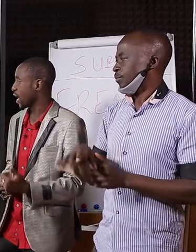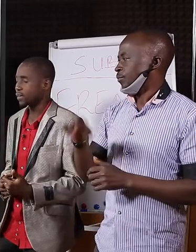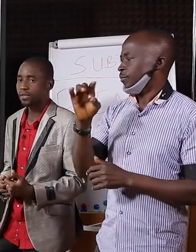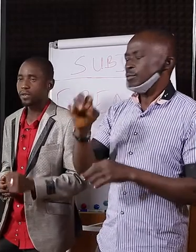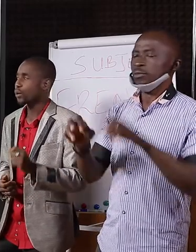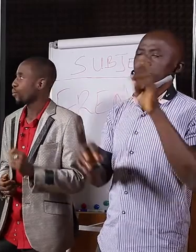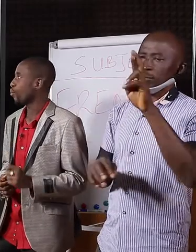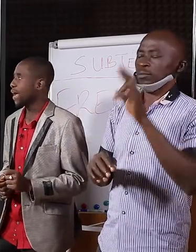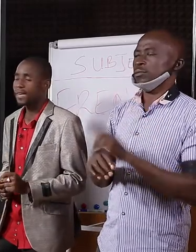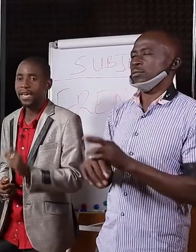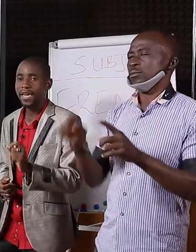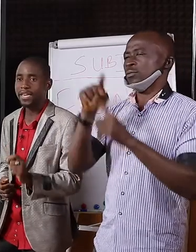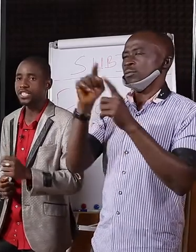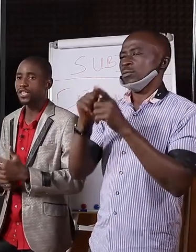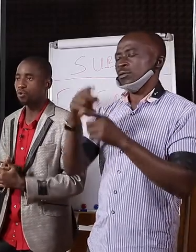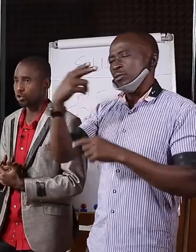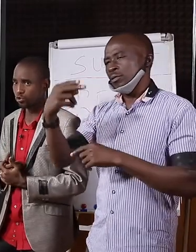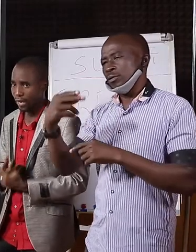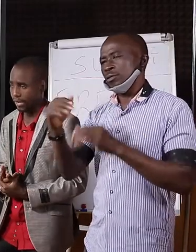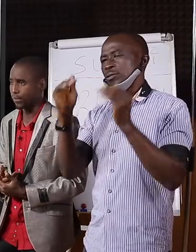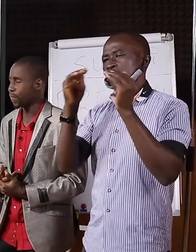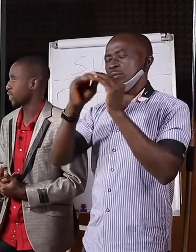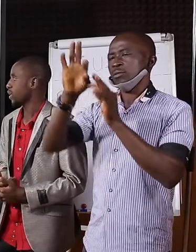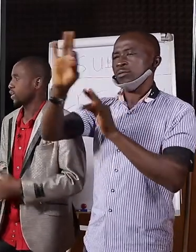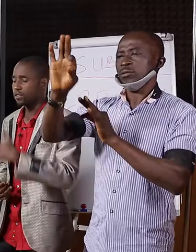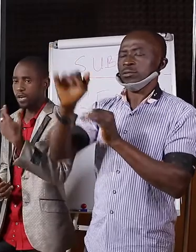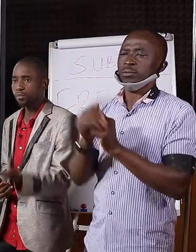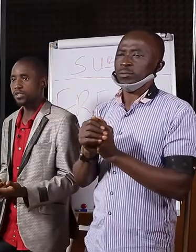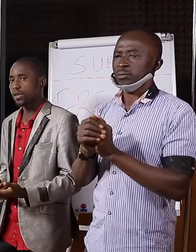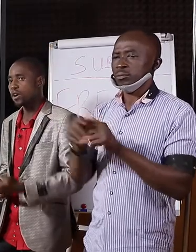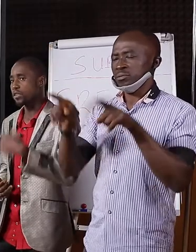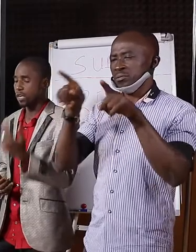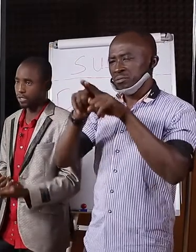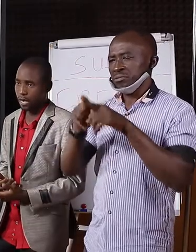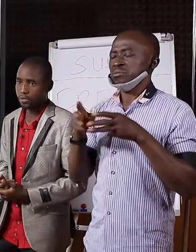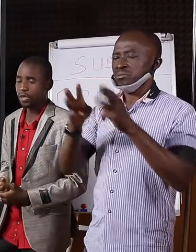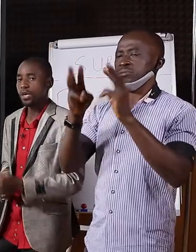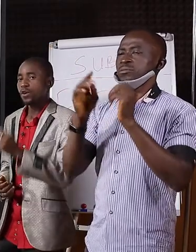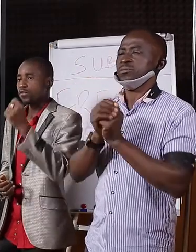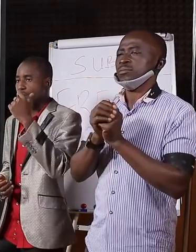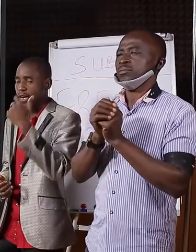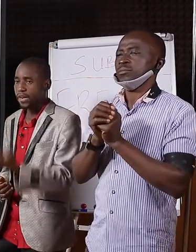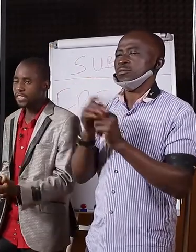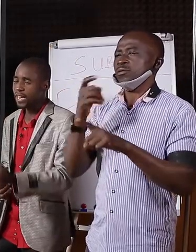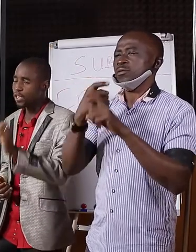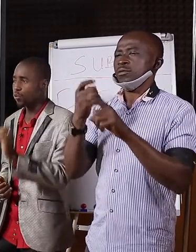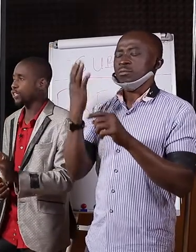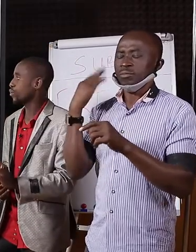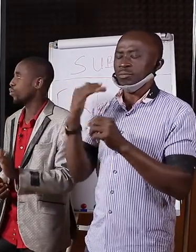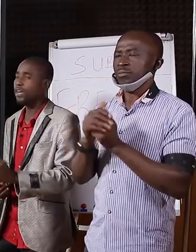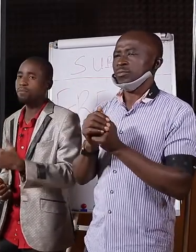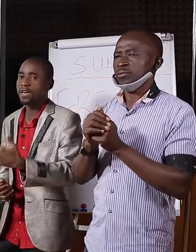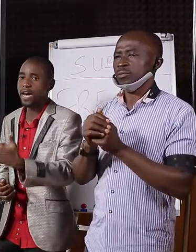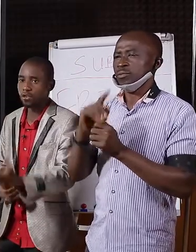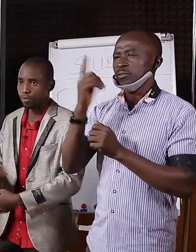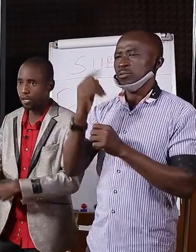find r when h equals to 9. The same procedure, the same steps. From the initial equation,